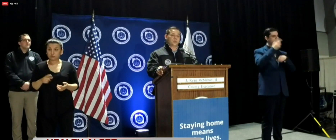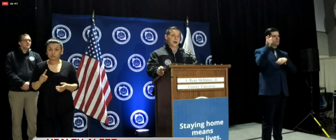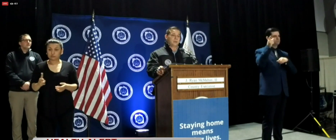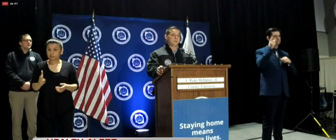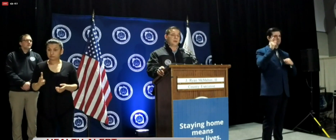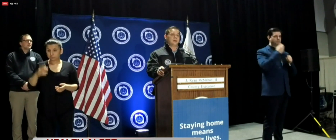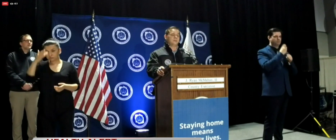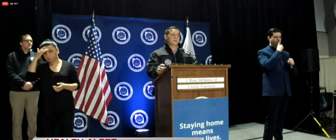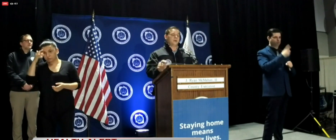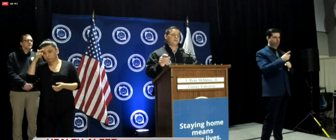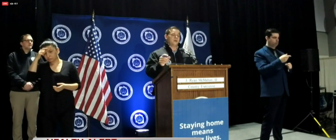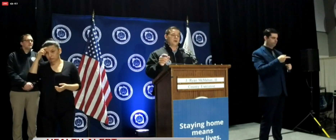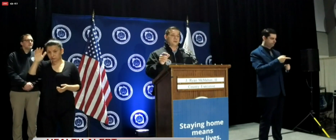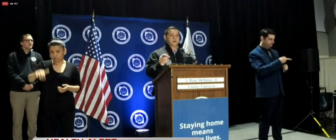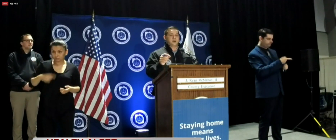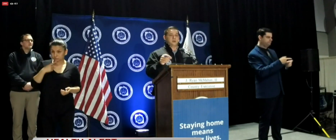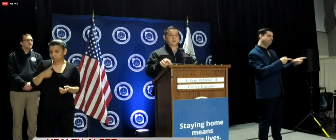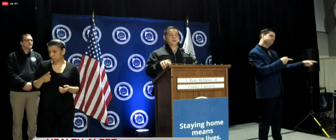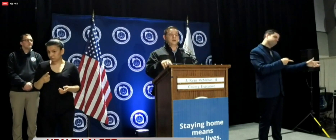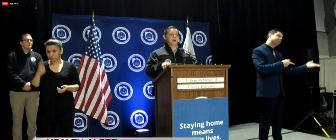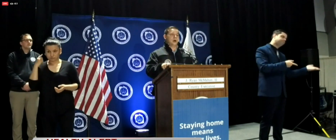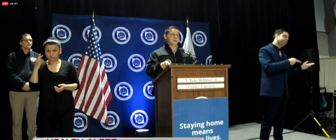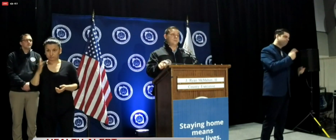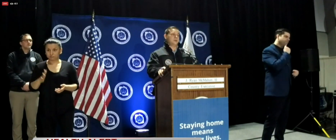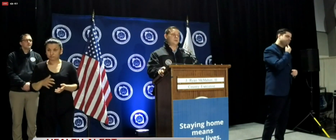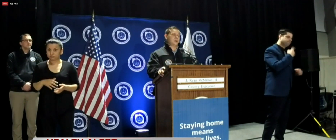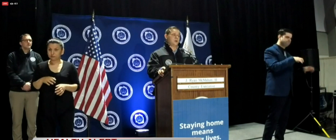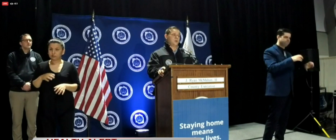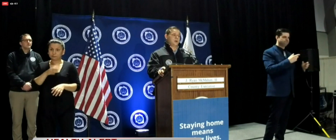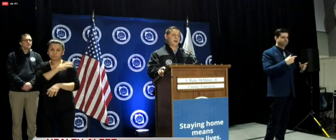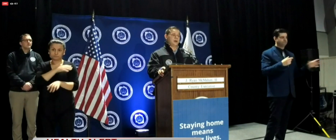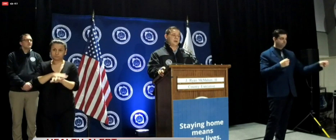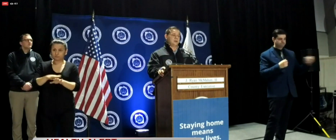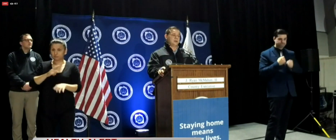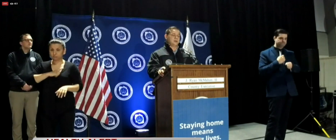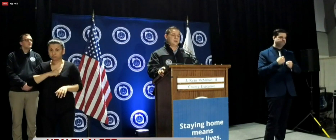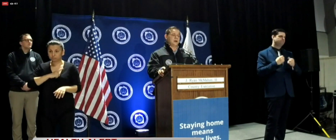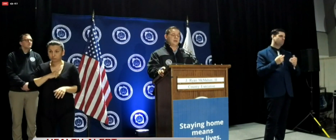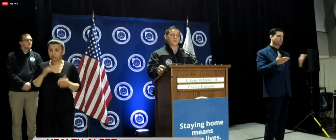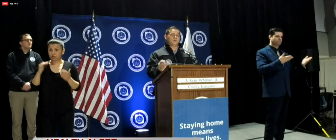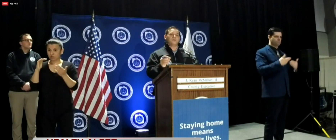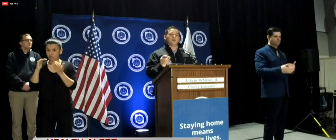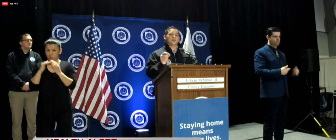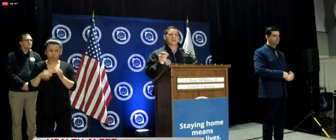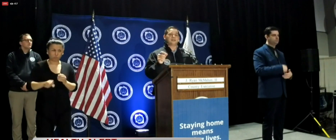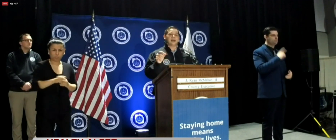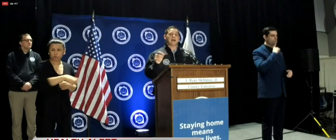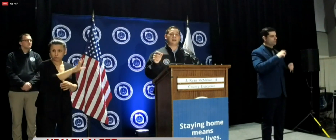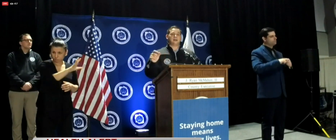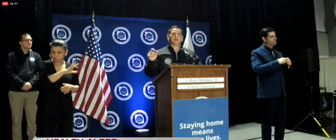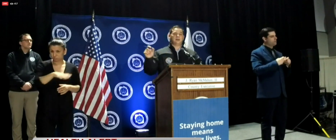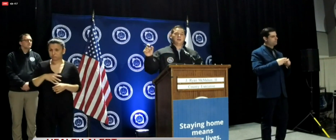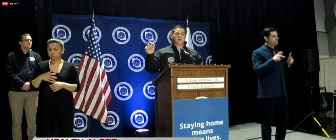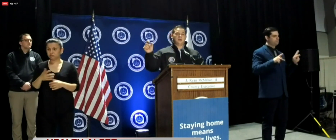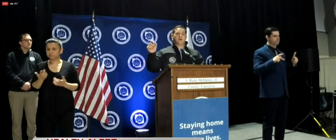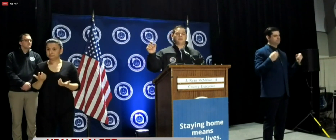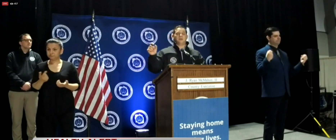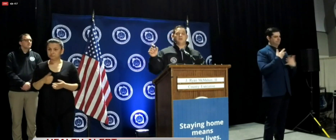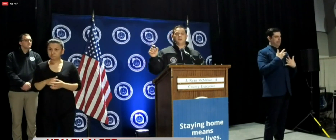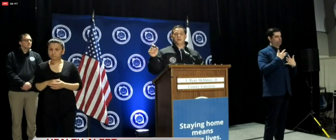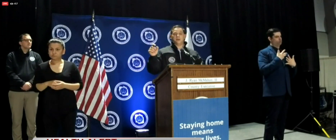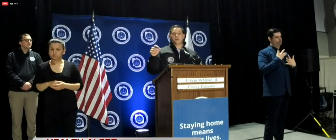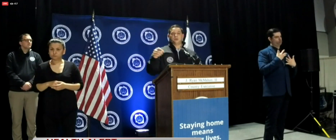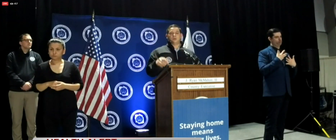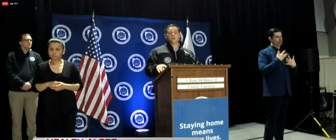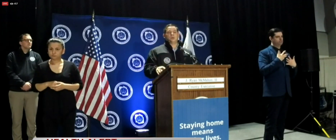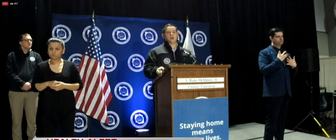real problem, and people are very scared. And so, we feel the anxiety at every